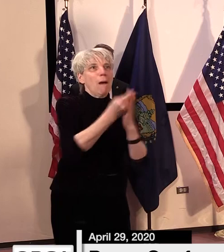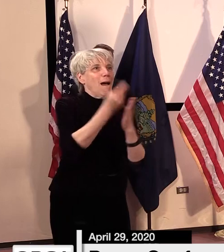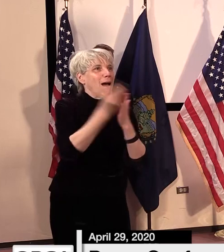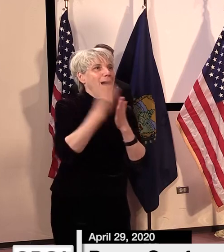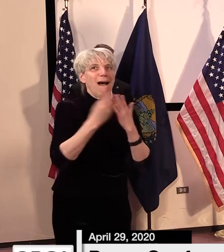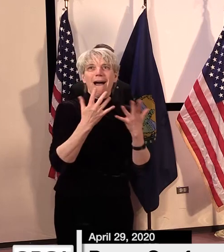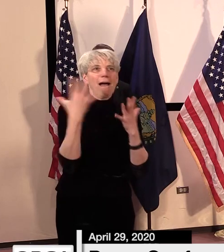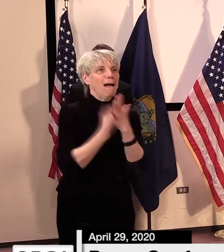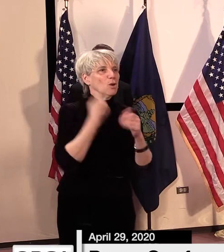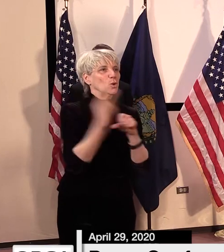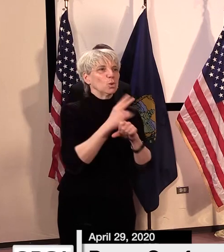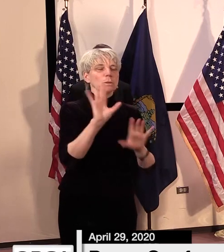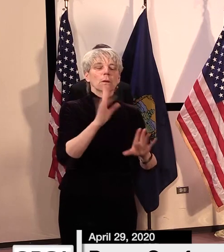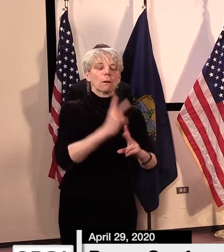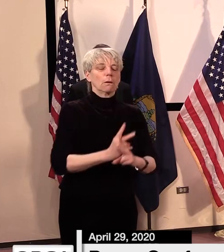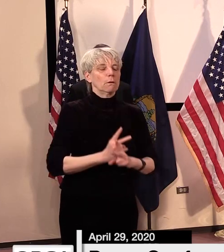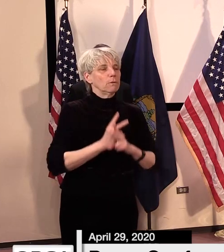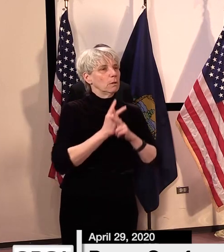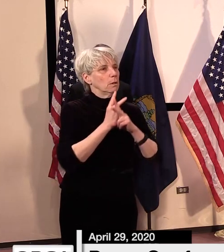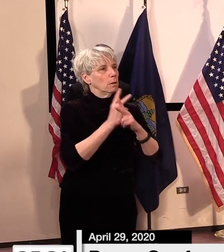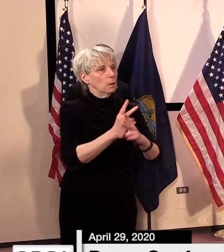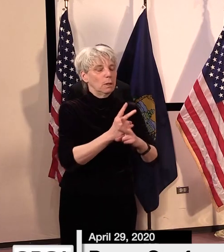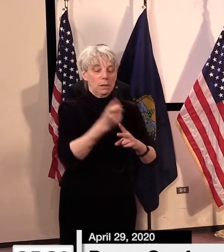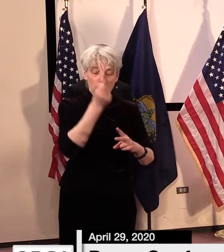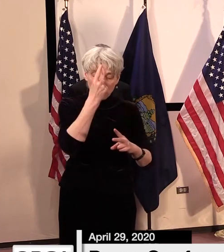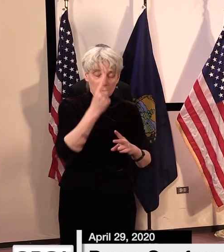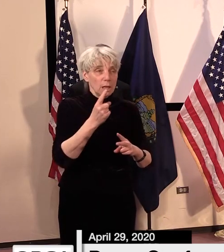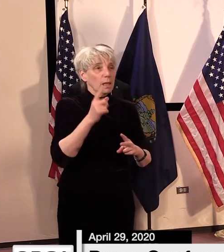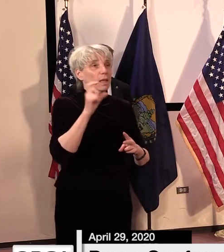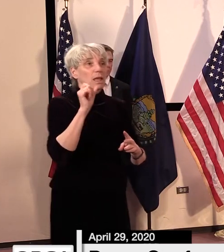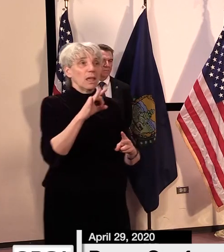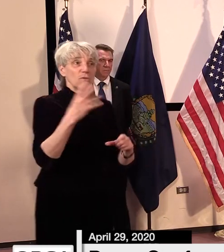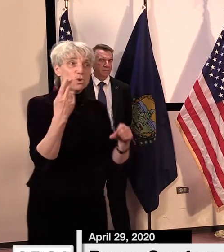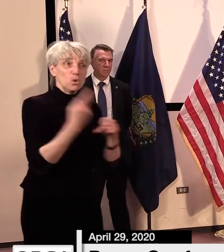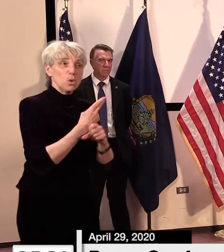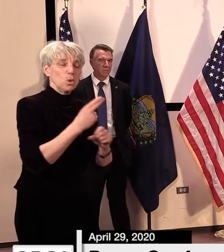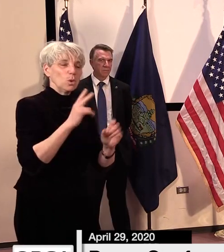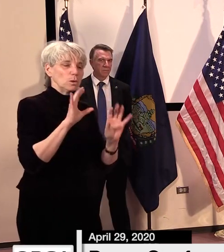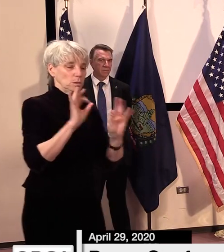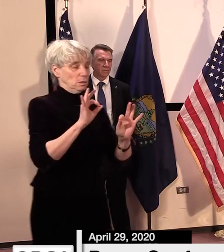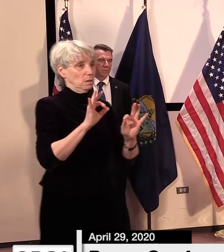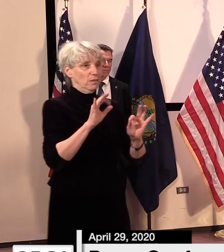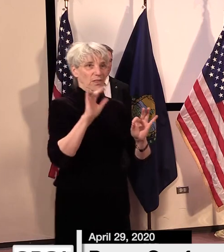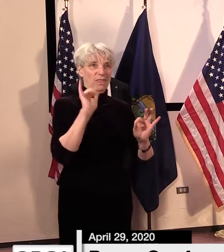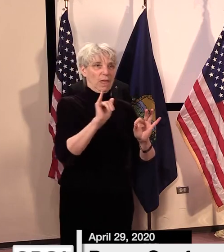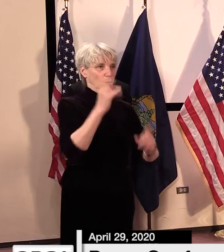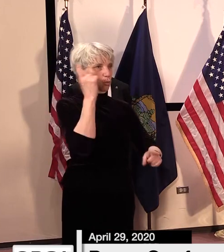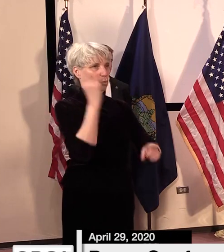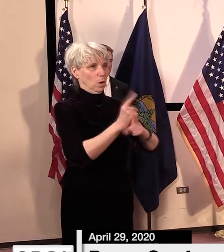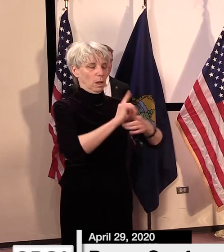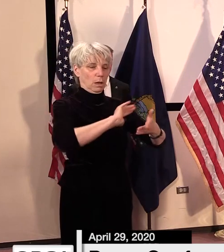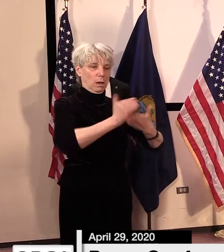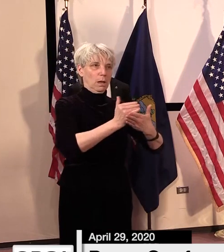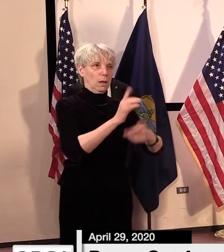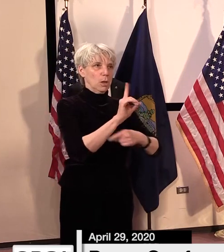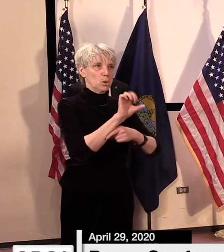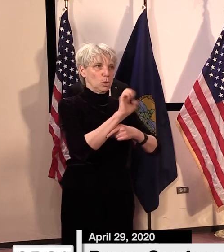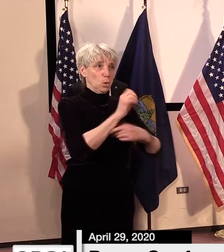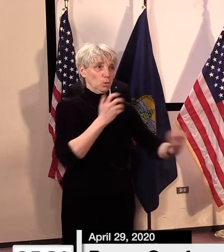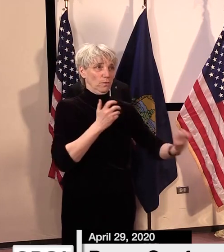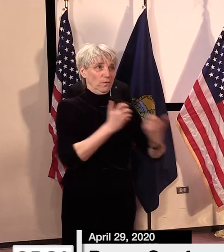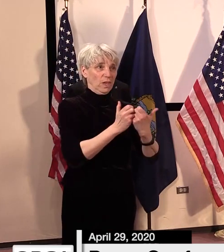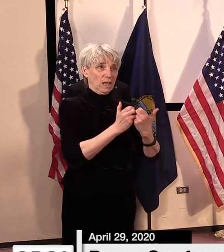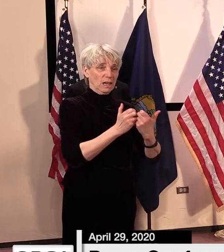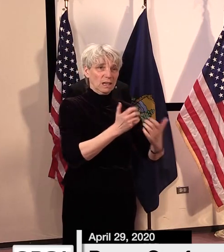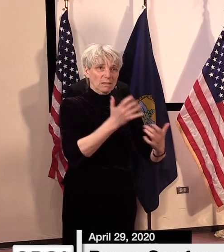them because at the kind of dose levels that would be used in a state where you're already ill from COVID, they can